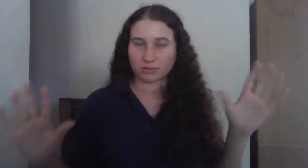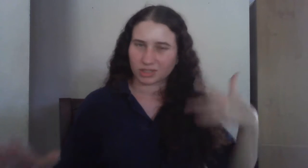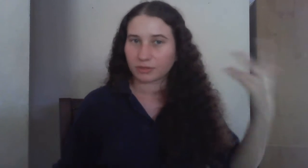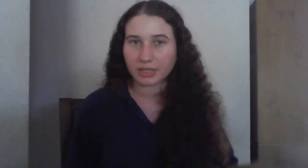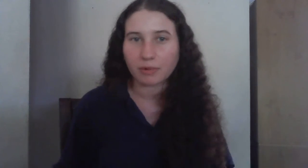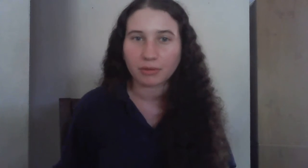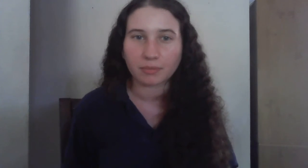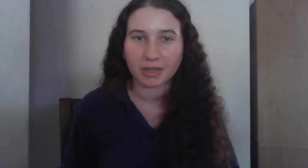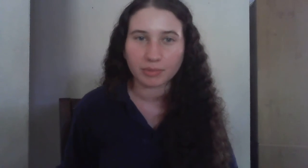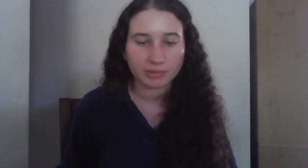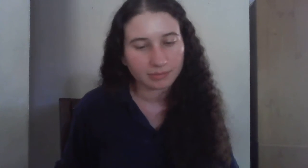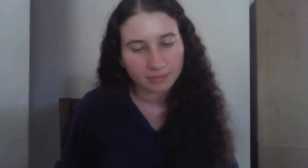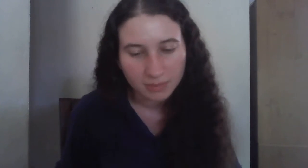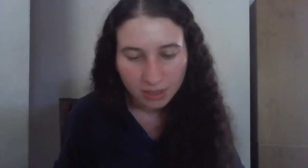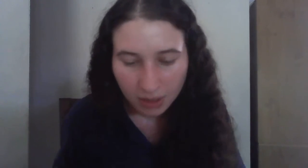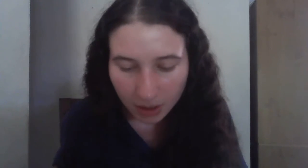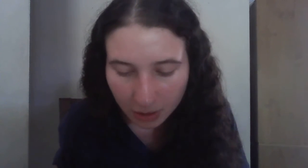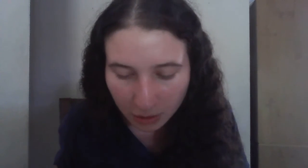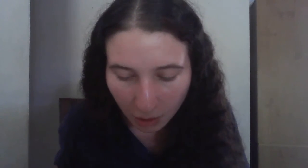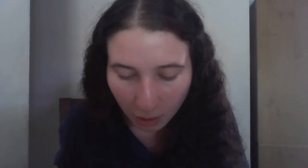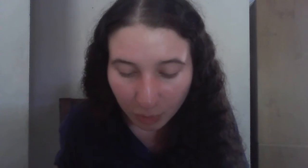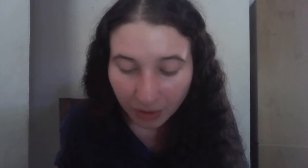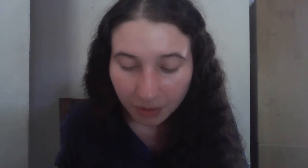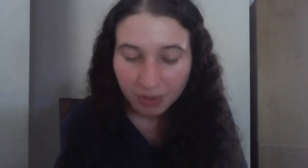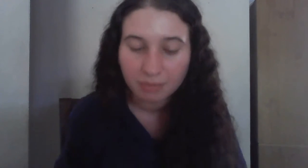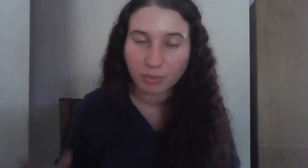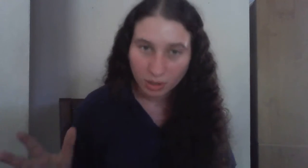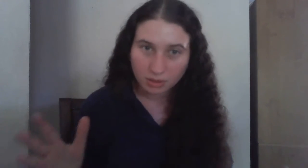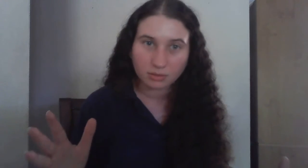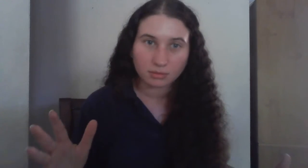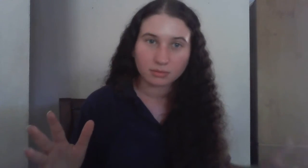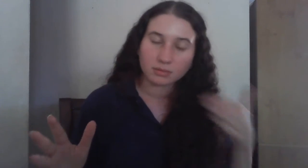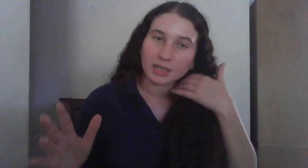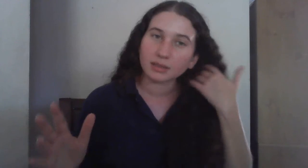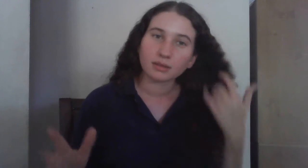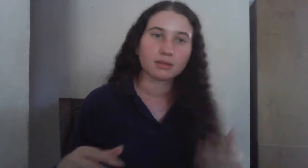she already wrote the paper. So, brother read book, right?